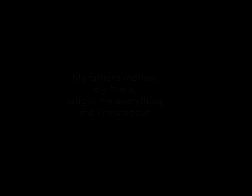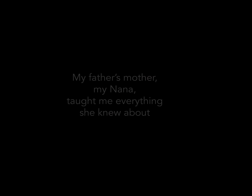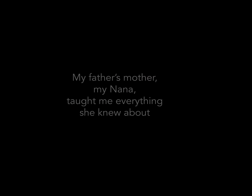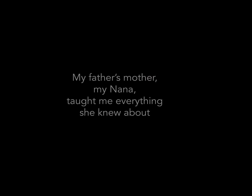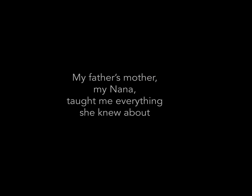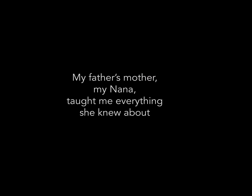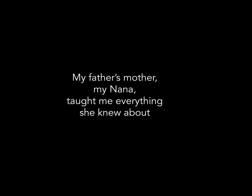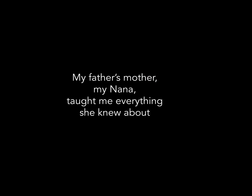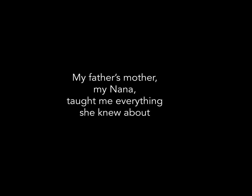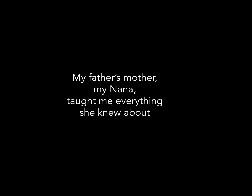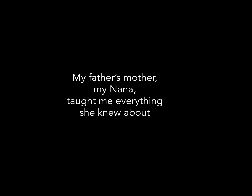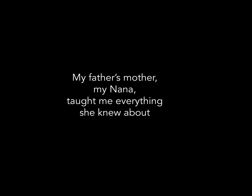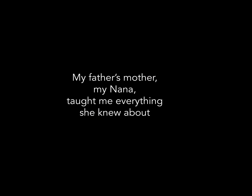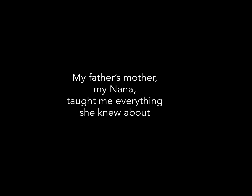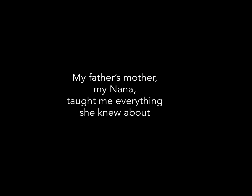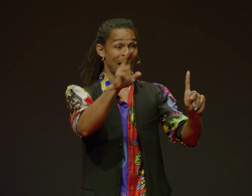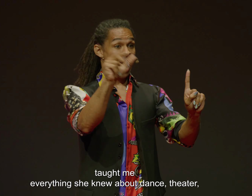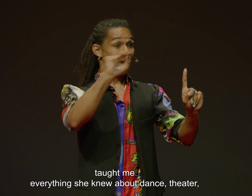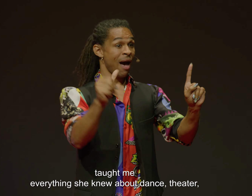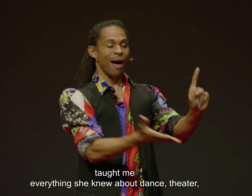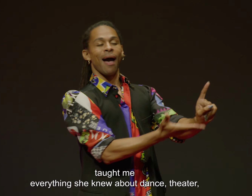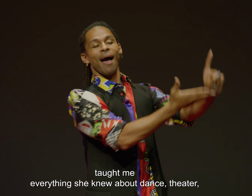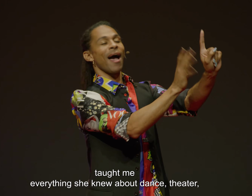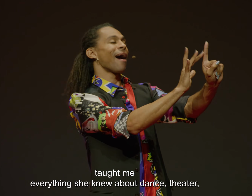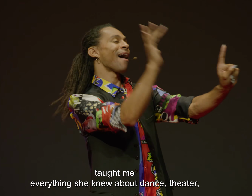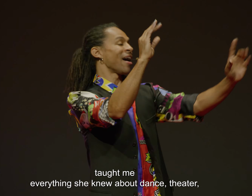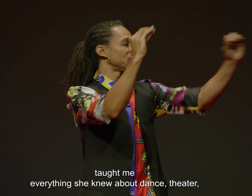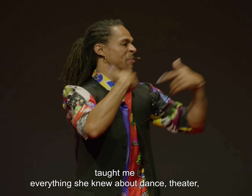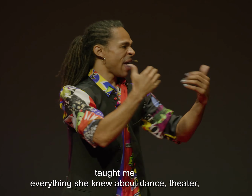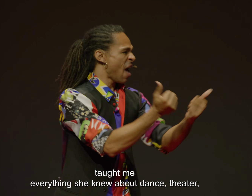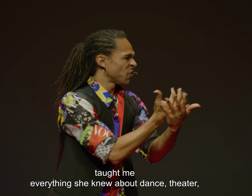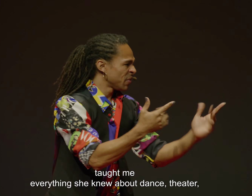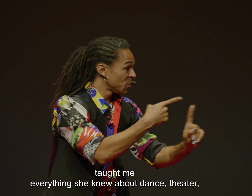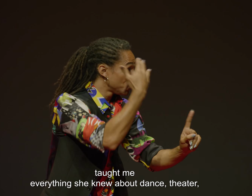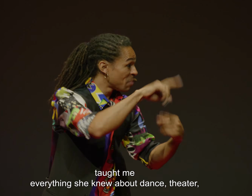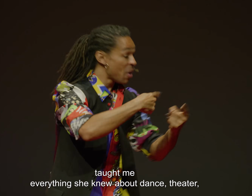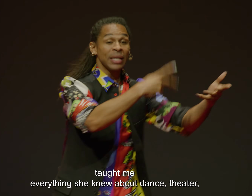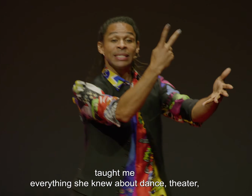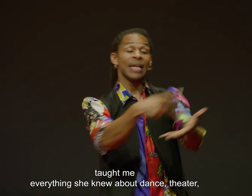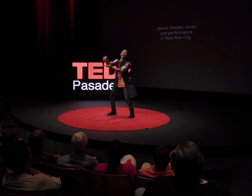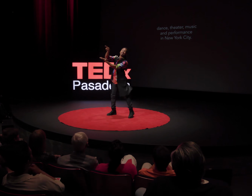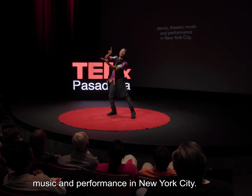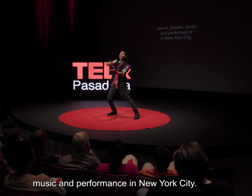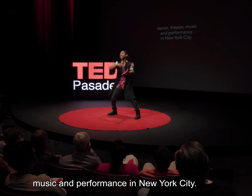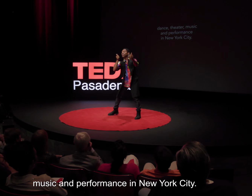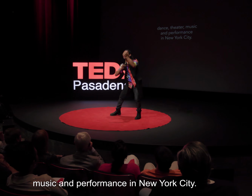My father's mother, my Nana, taught me everything she knew about dance, theater, music,